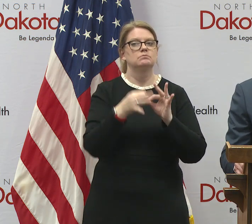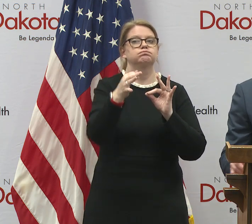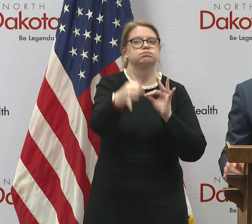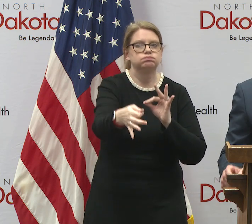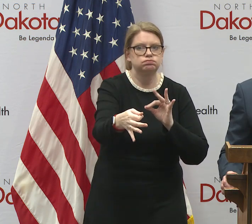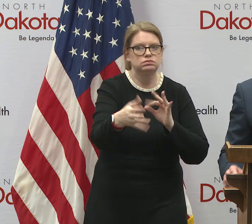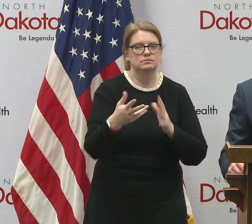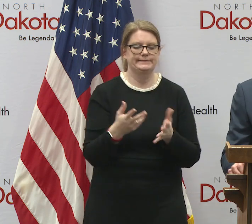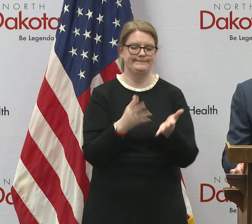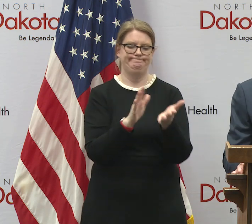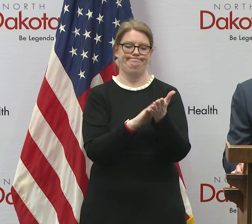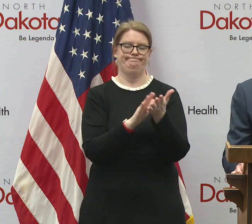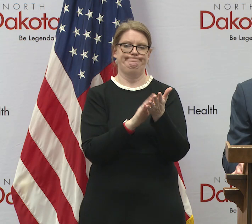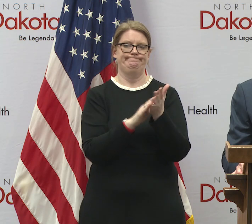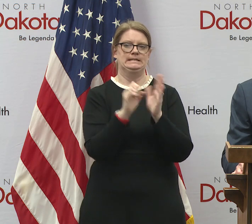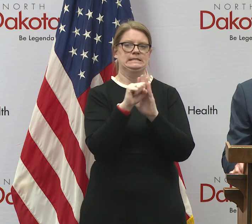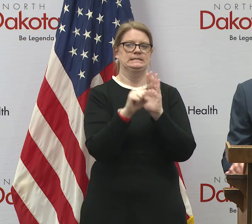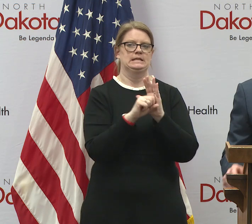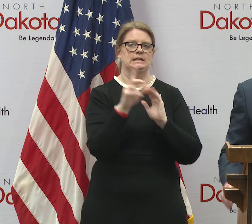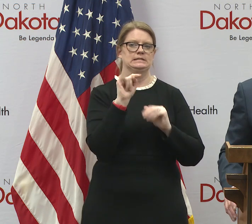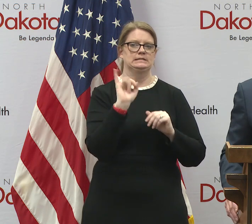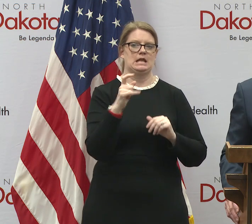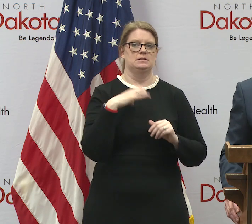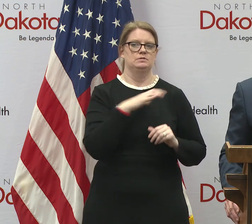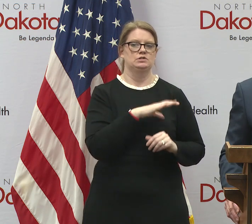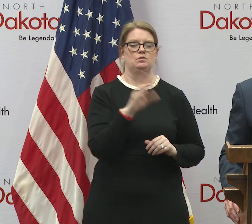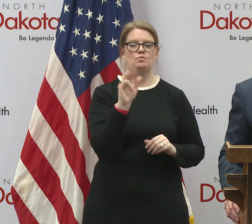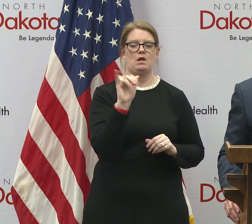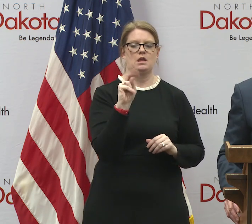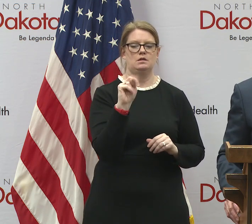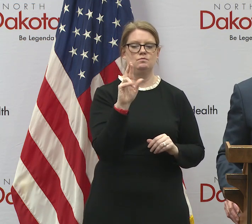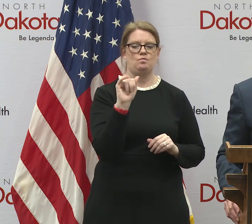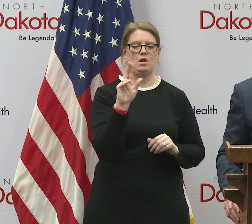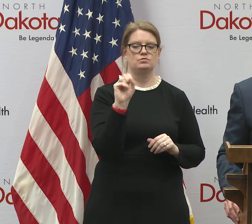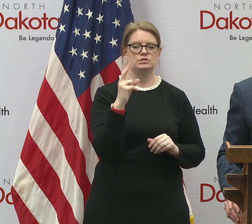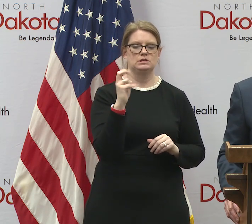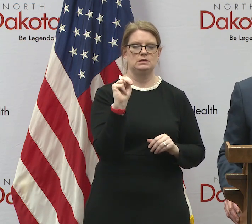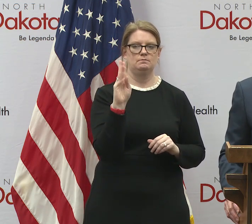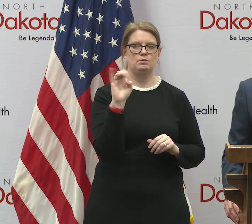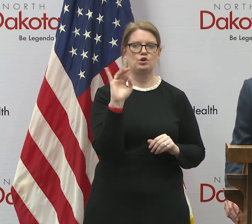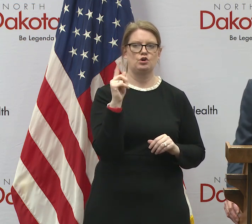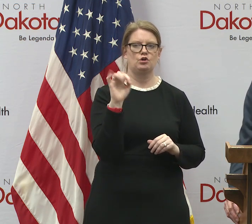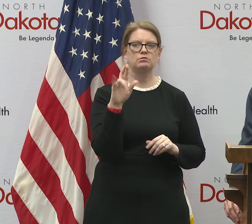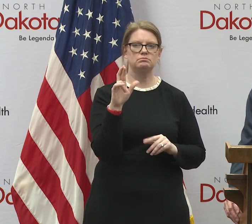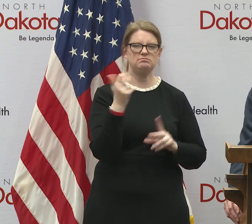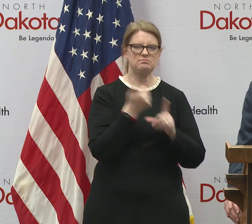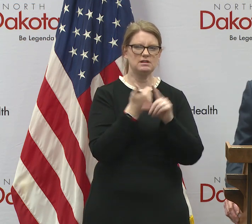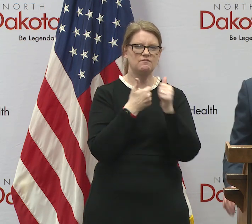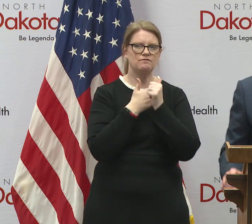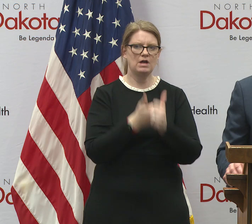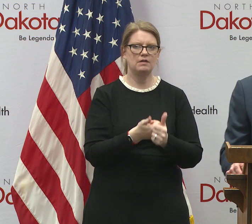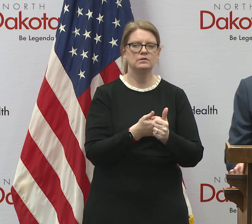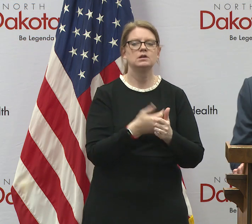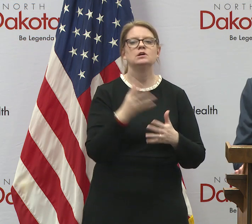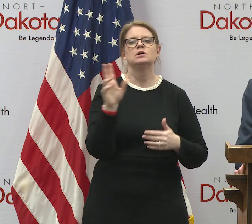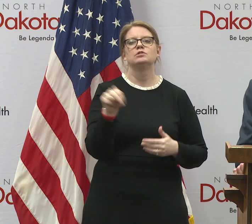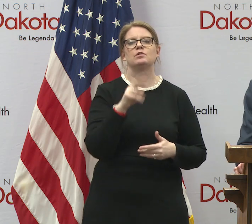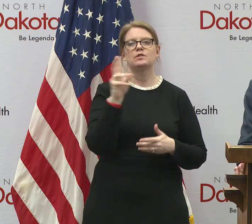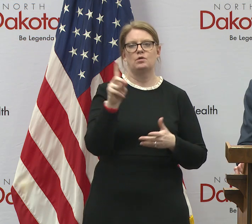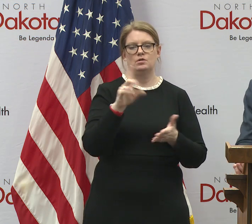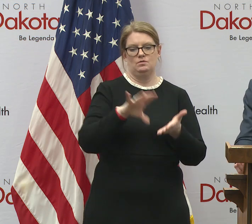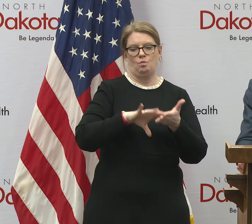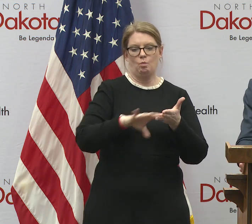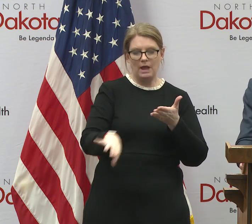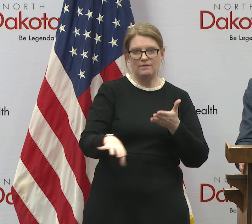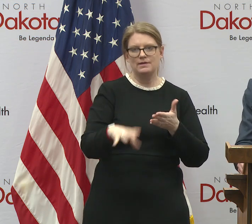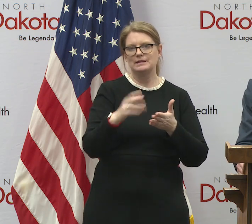shout out to our state tax commissioner, Ryan Rauschenberger, who's followed that lead, and North Dakota will be waiving the income tax